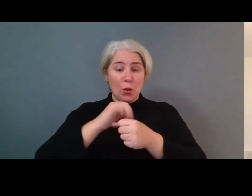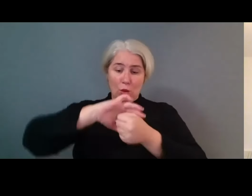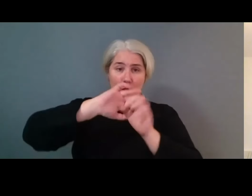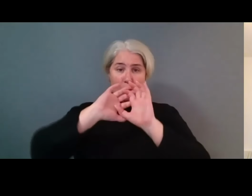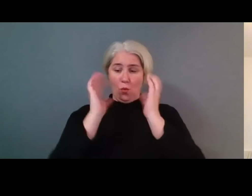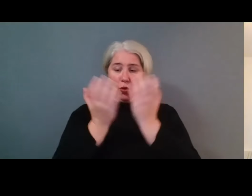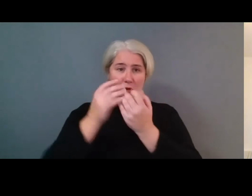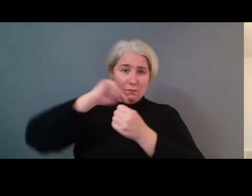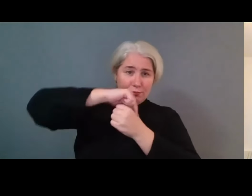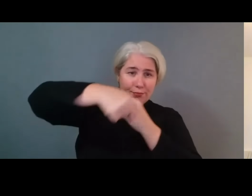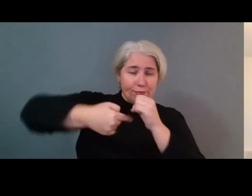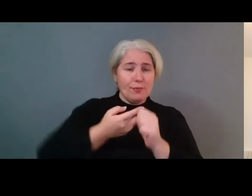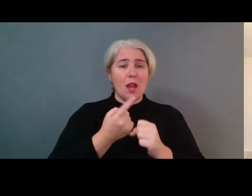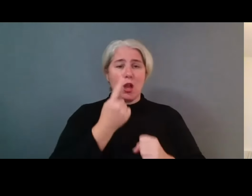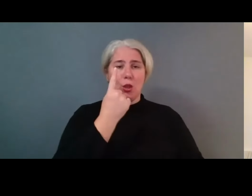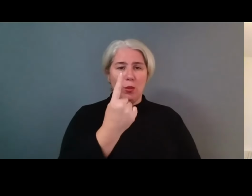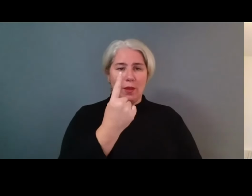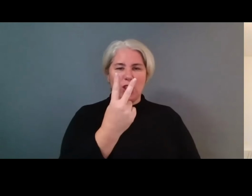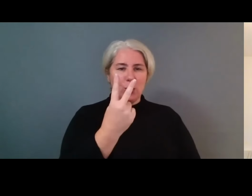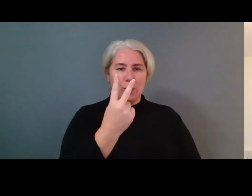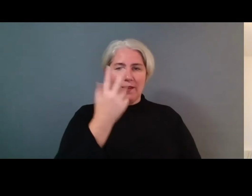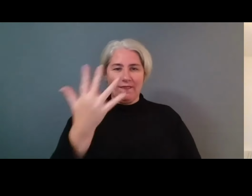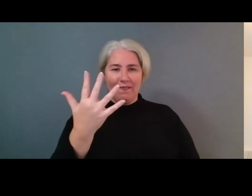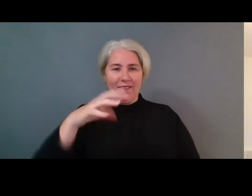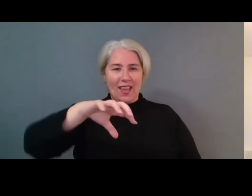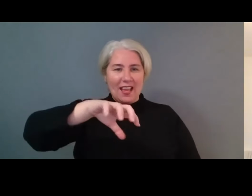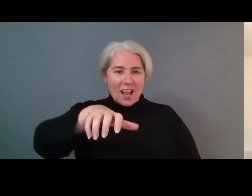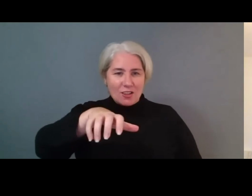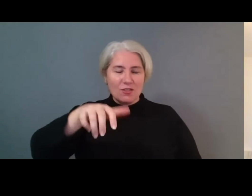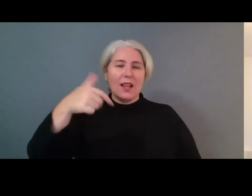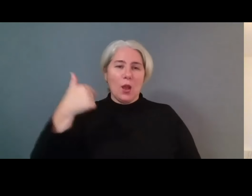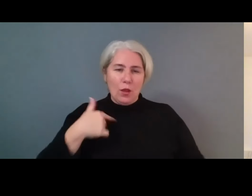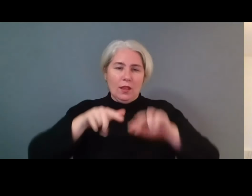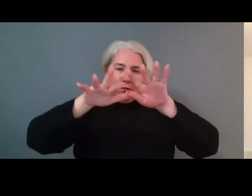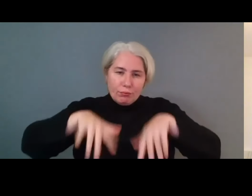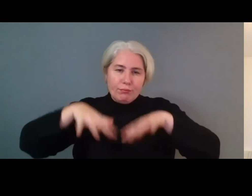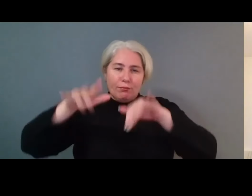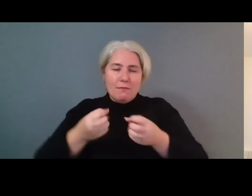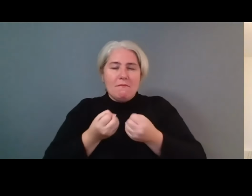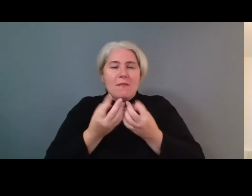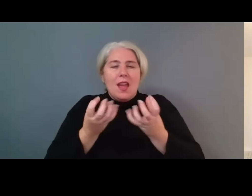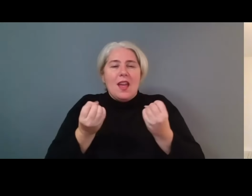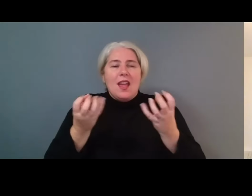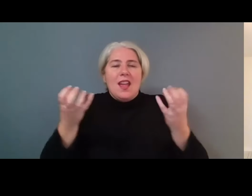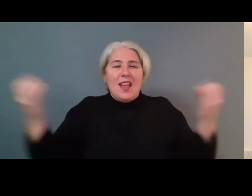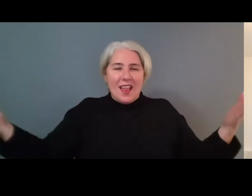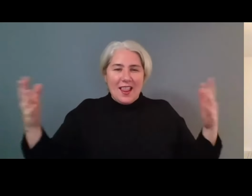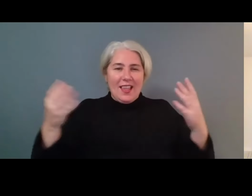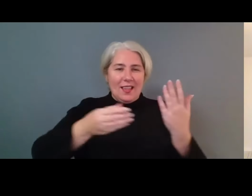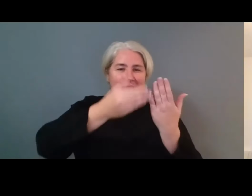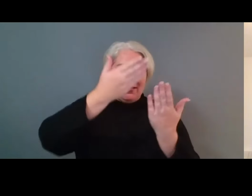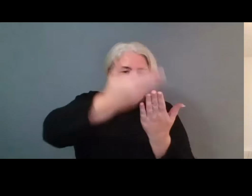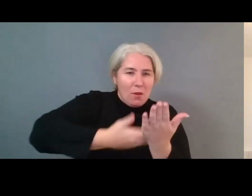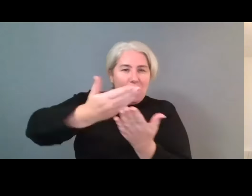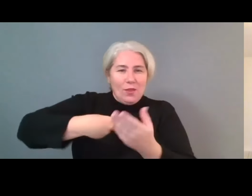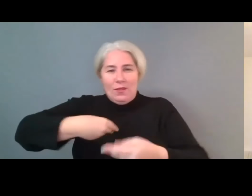issued numerous reports. My experience predominantly comes from